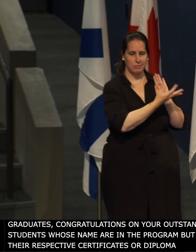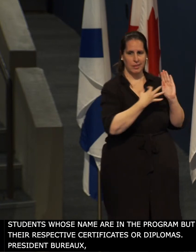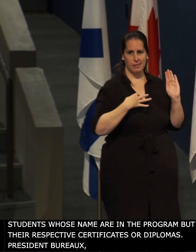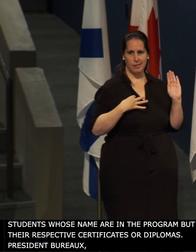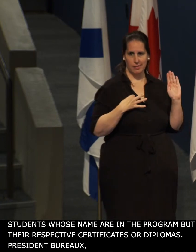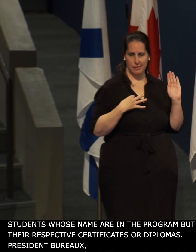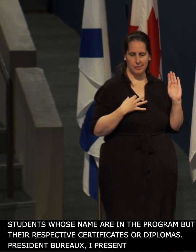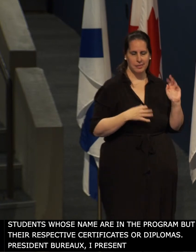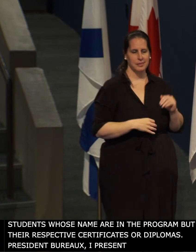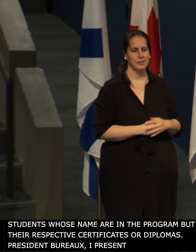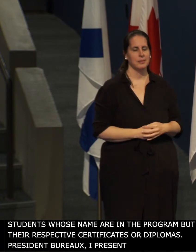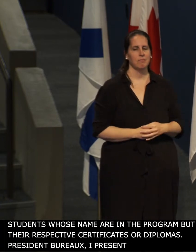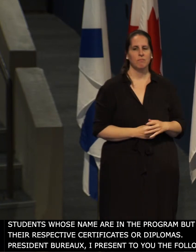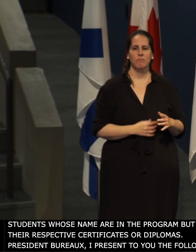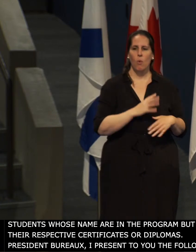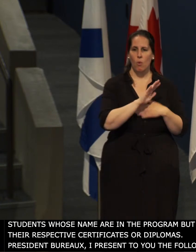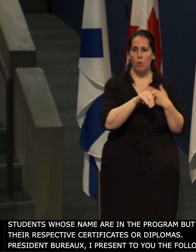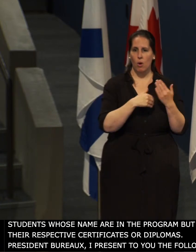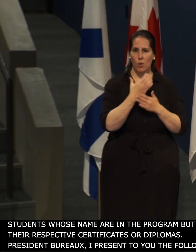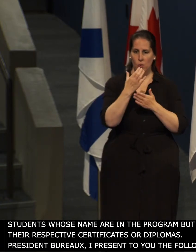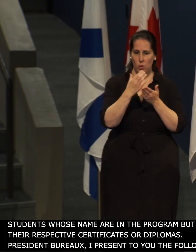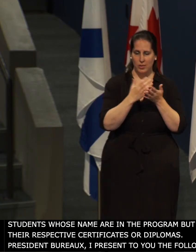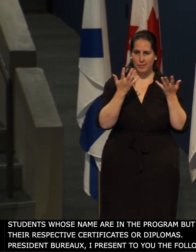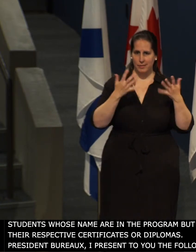following candidates who have completed all the